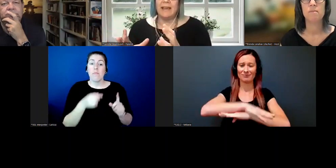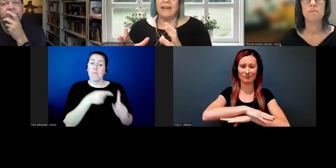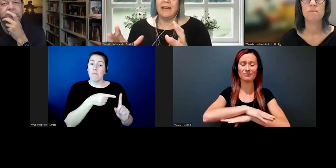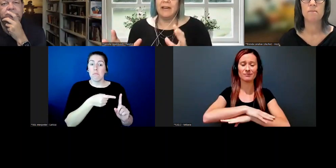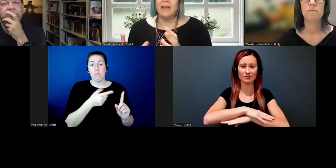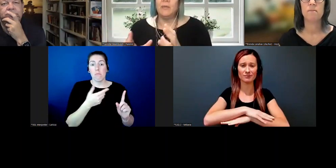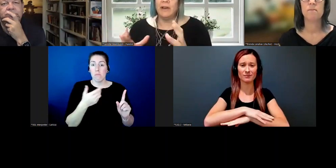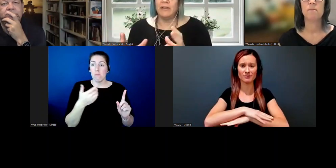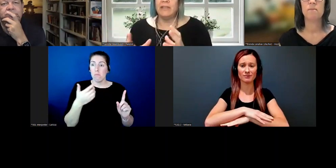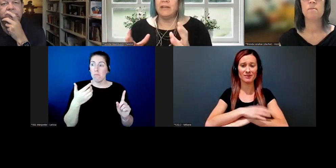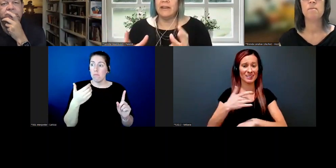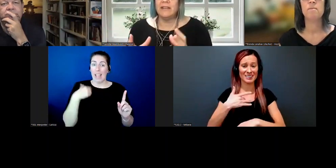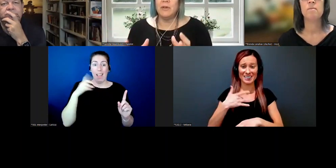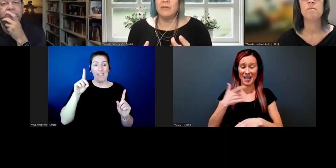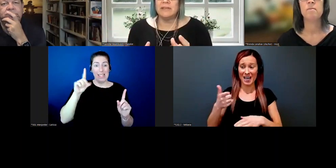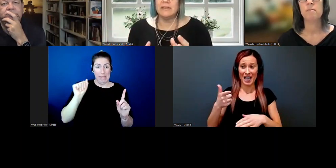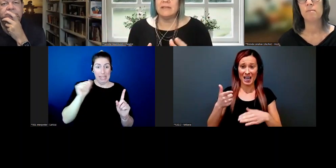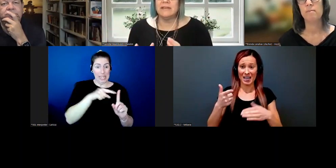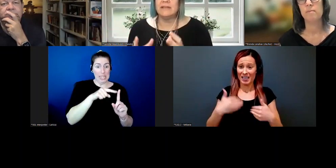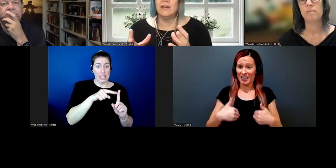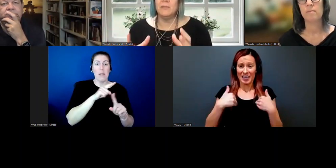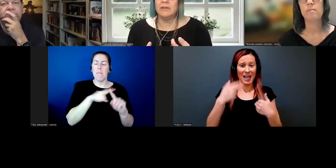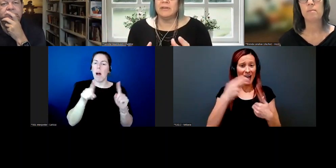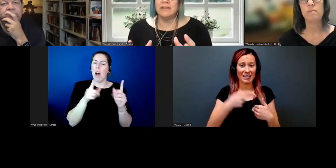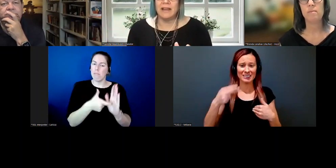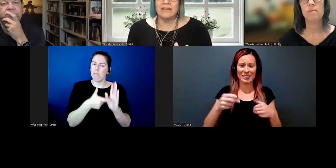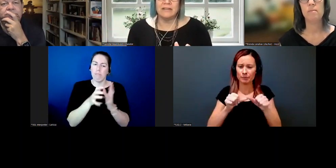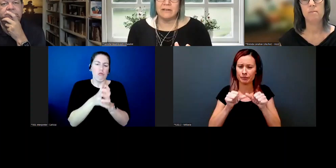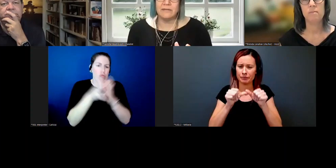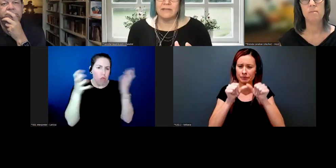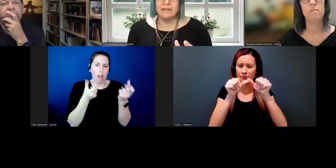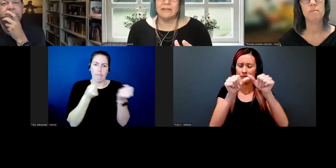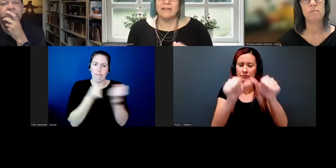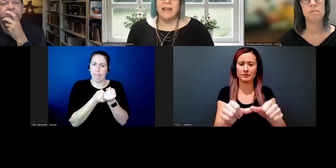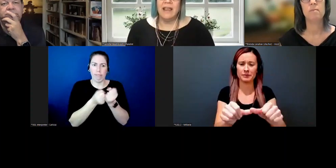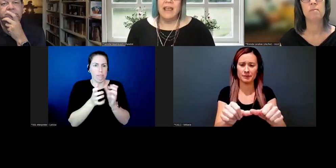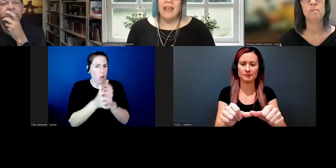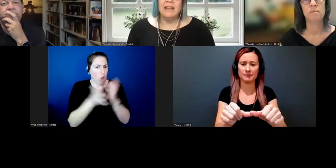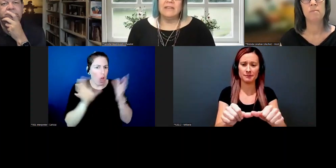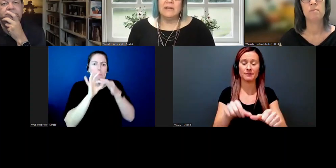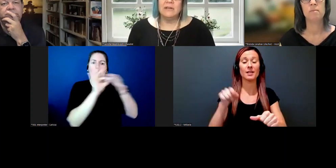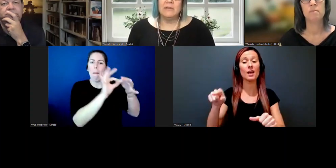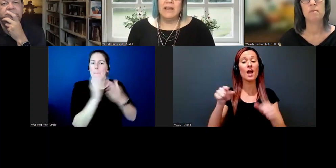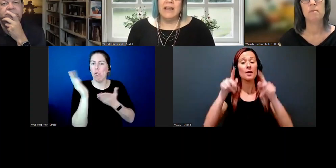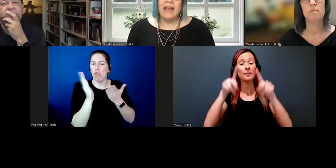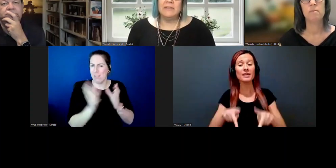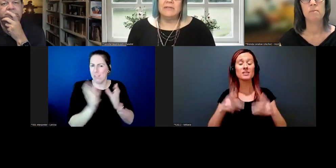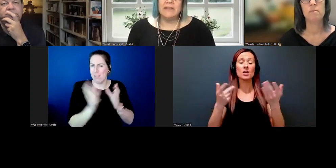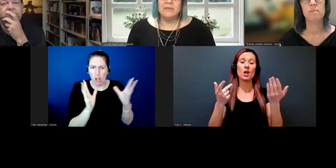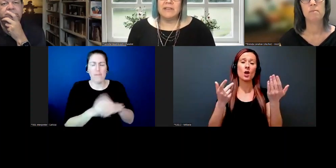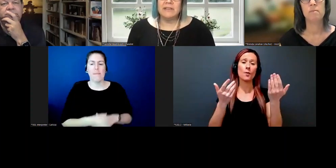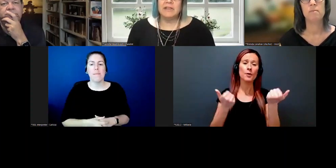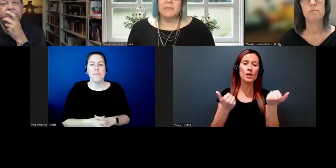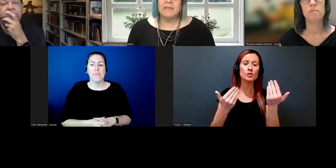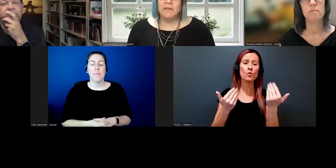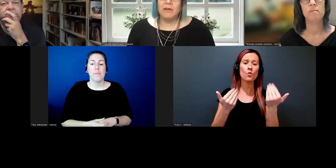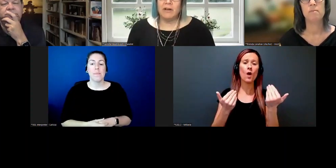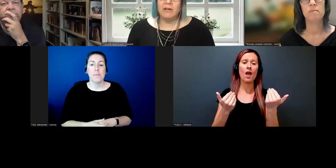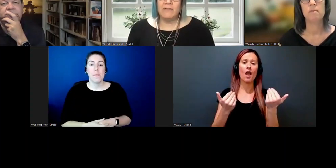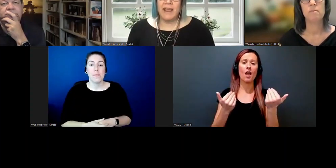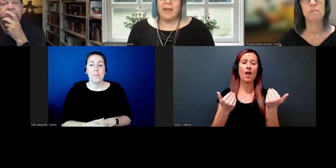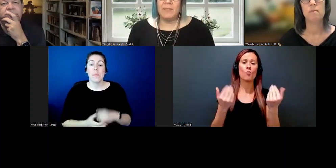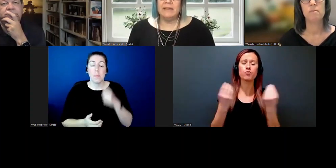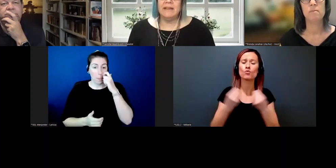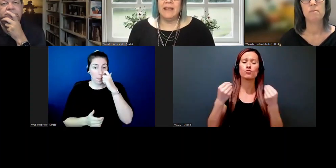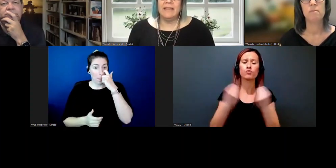that area where they're needing the most assistance and are most attached to services. And so I was doing this research before